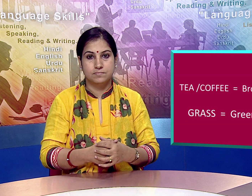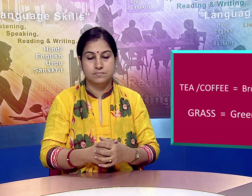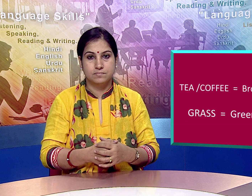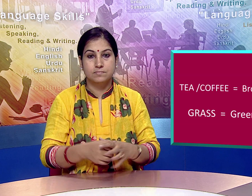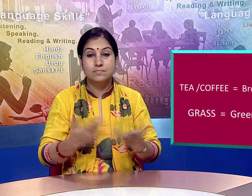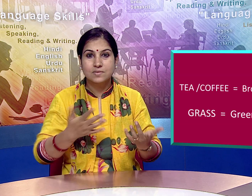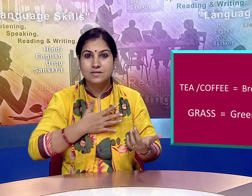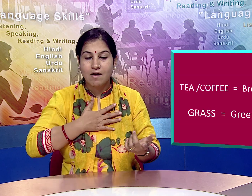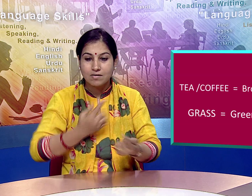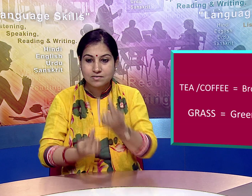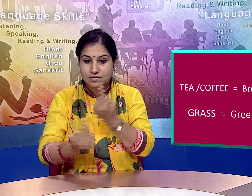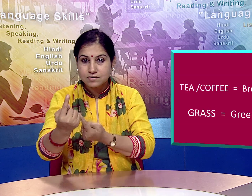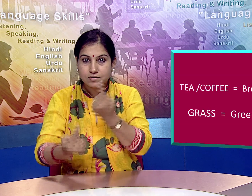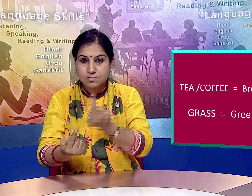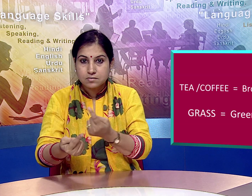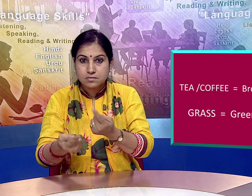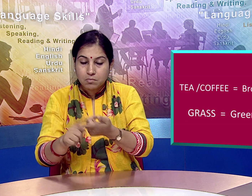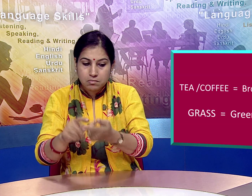and a grass stain is green,